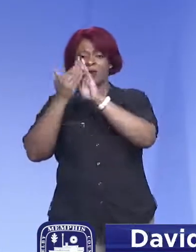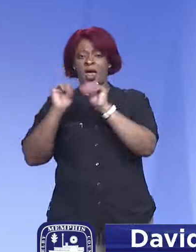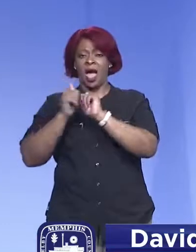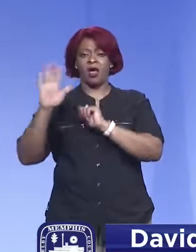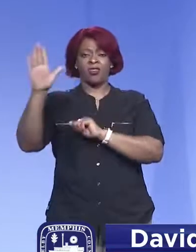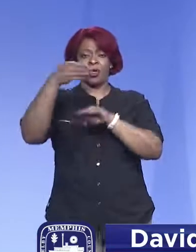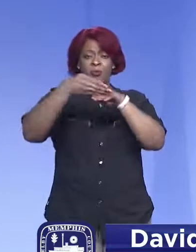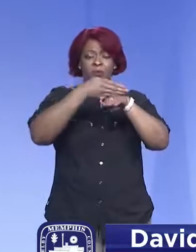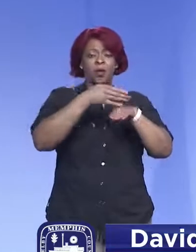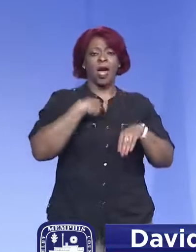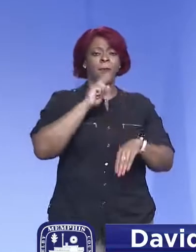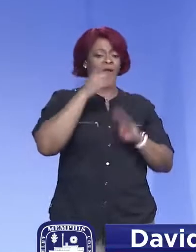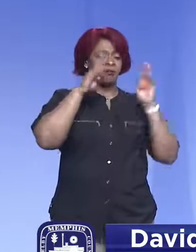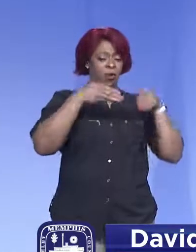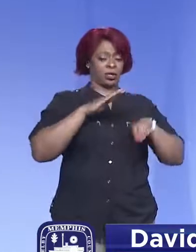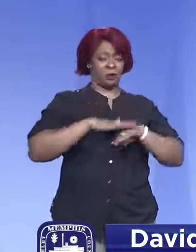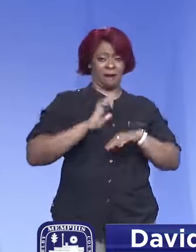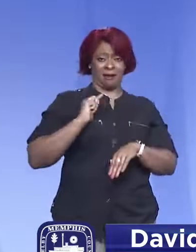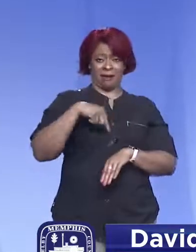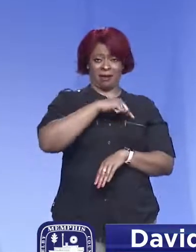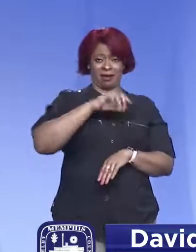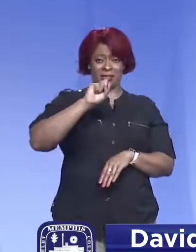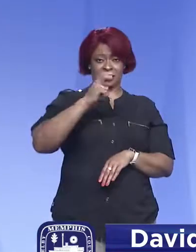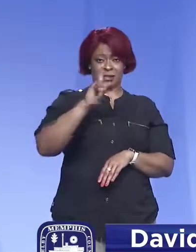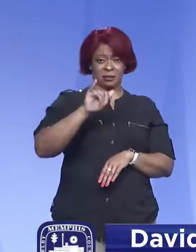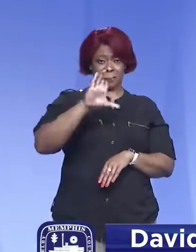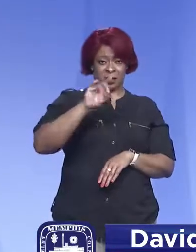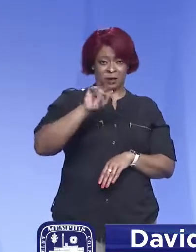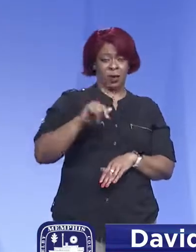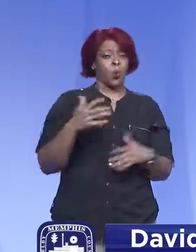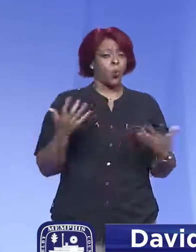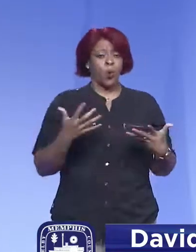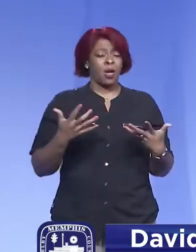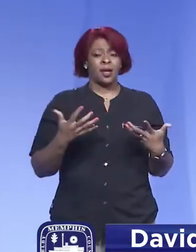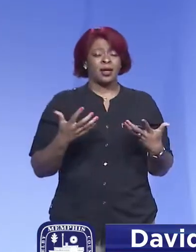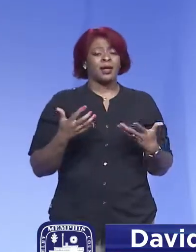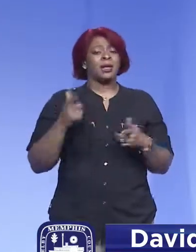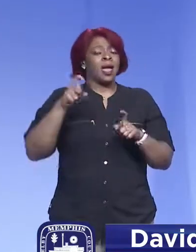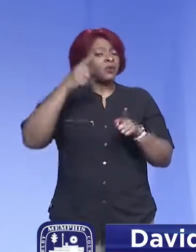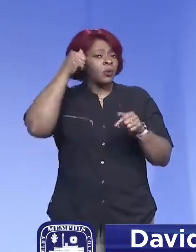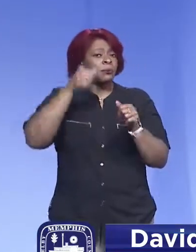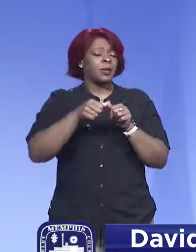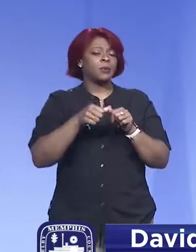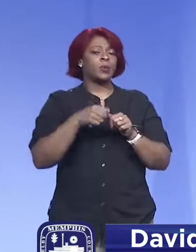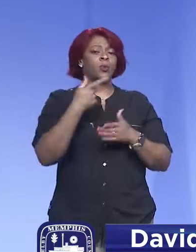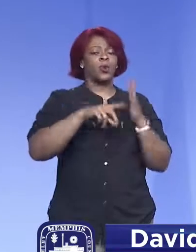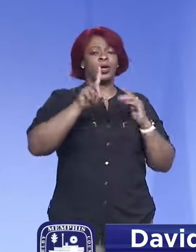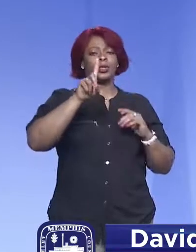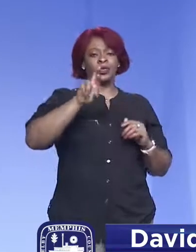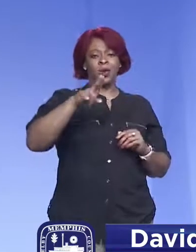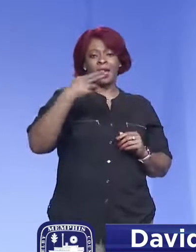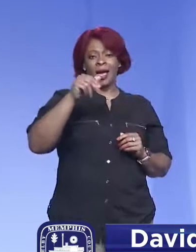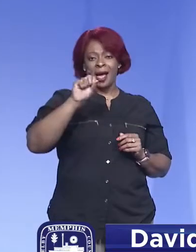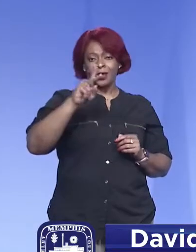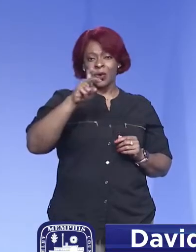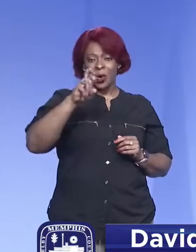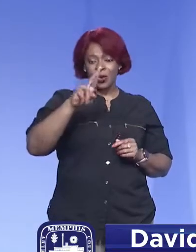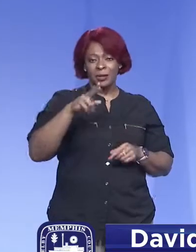I've been focused on us. But what you have to keep in mind is one of the things that Dr. Haushalter has talked